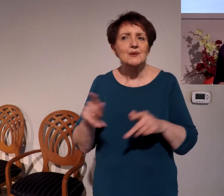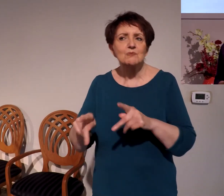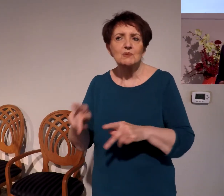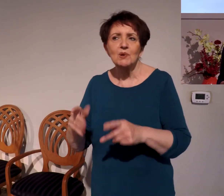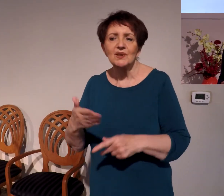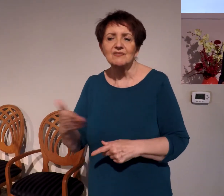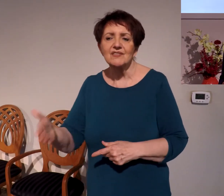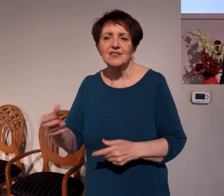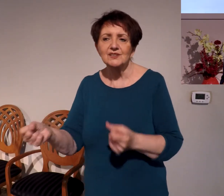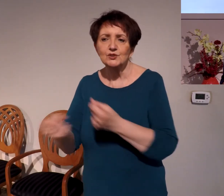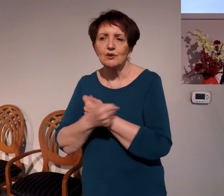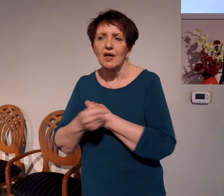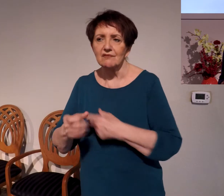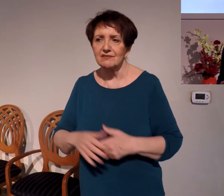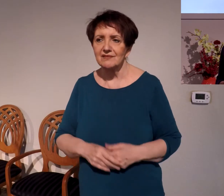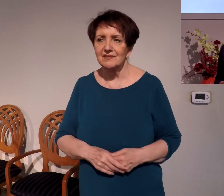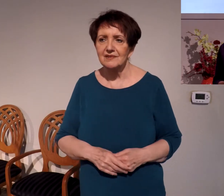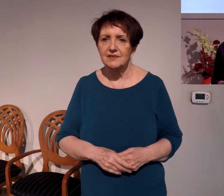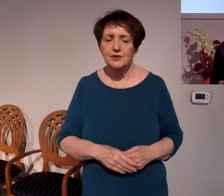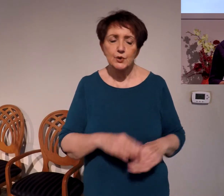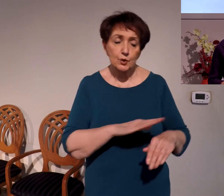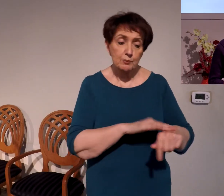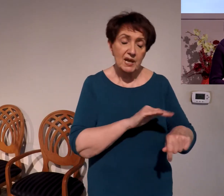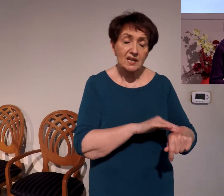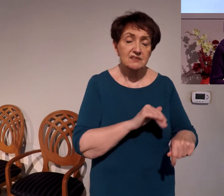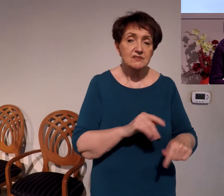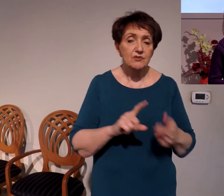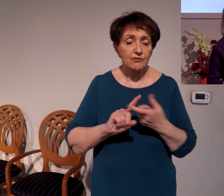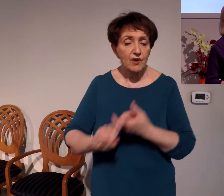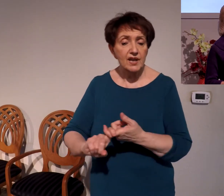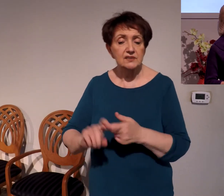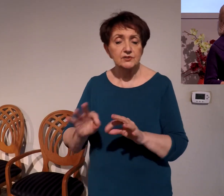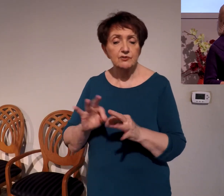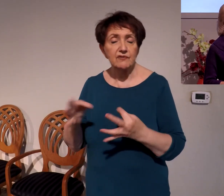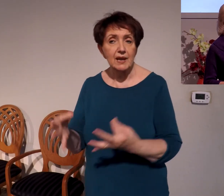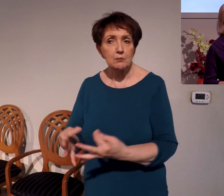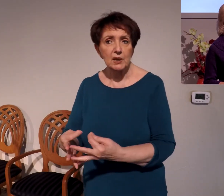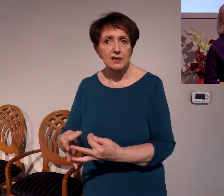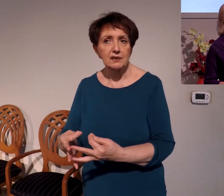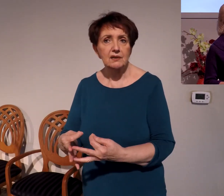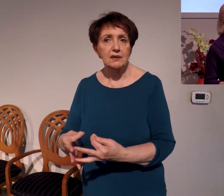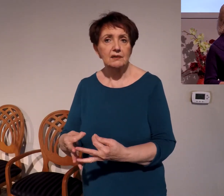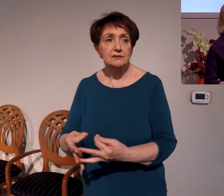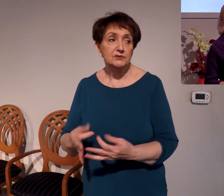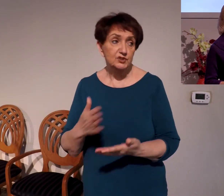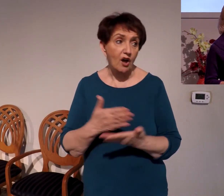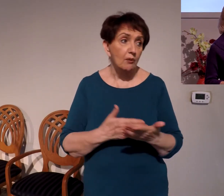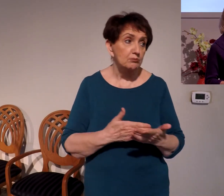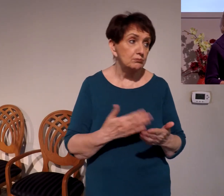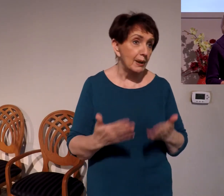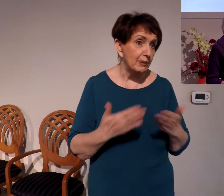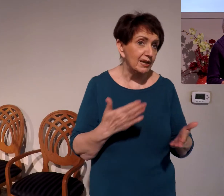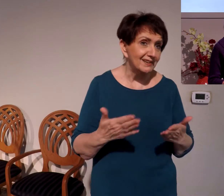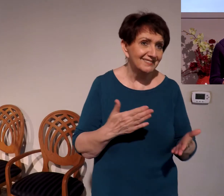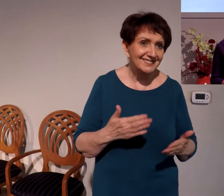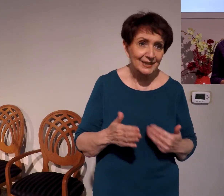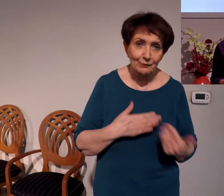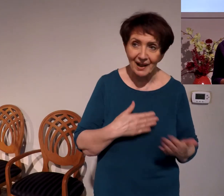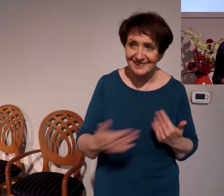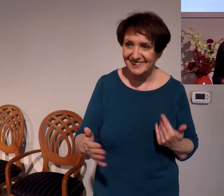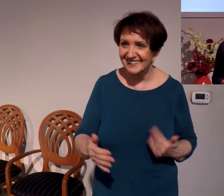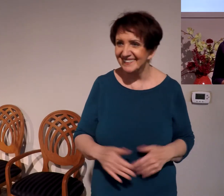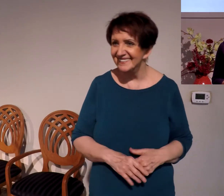our friends, our family, mostly, Some of them maybe. Anyway.